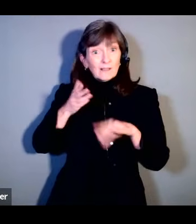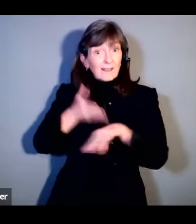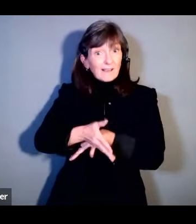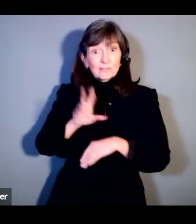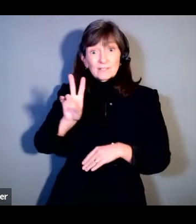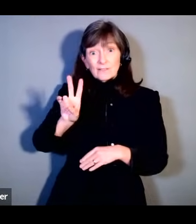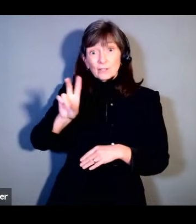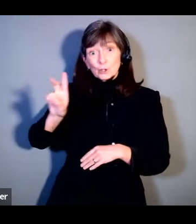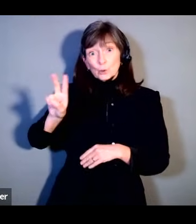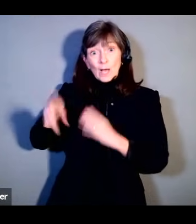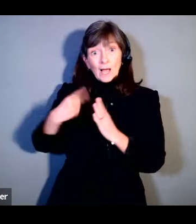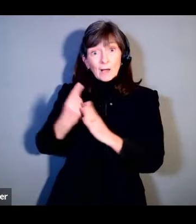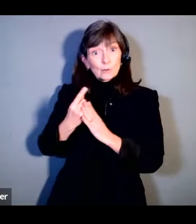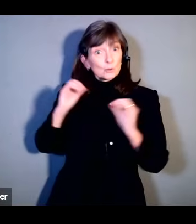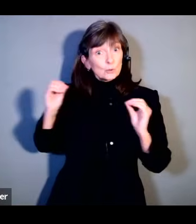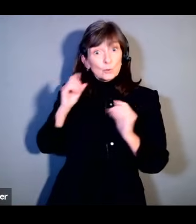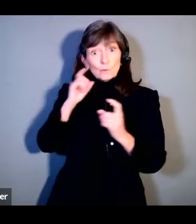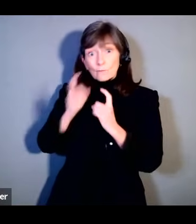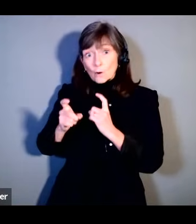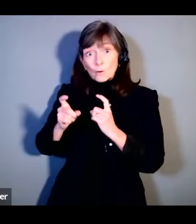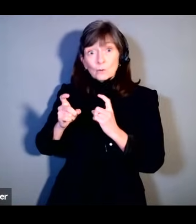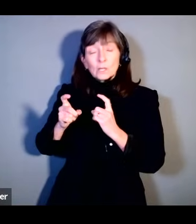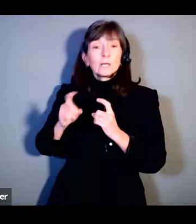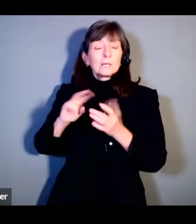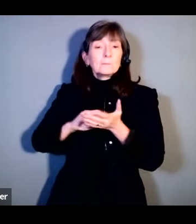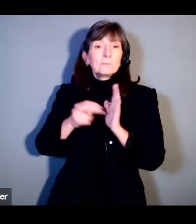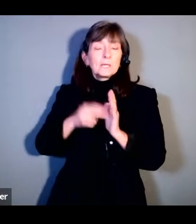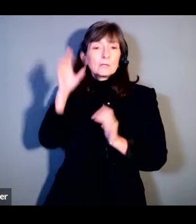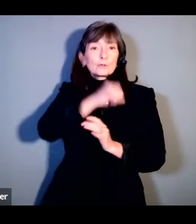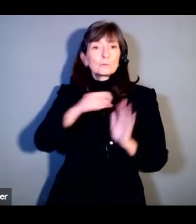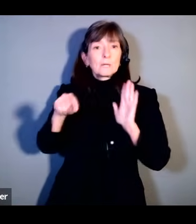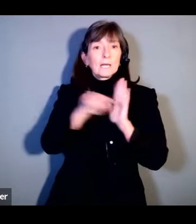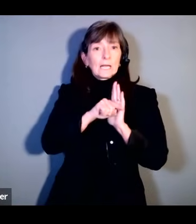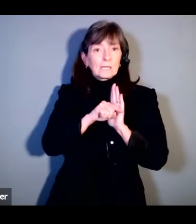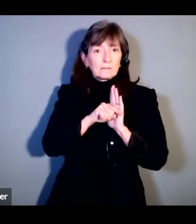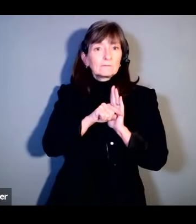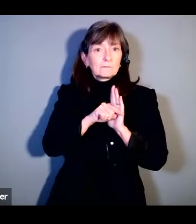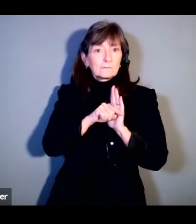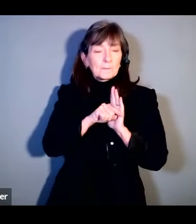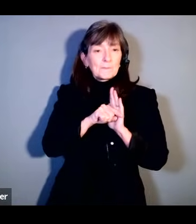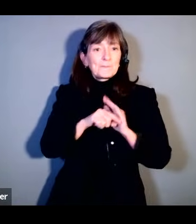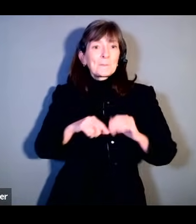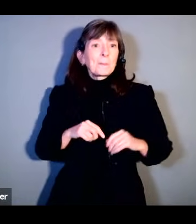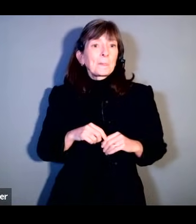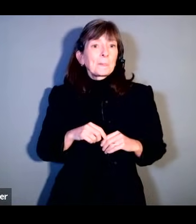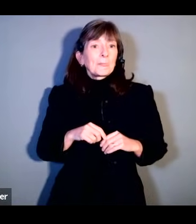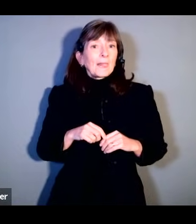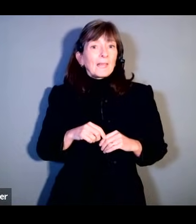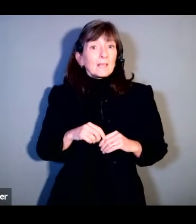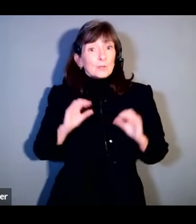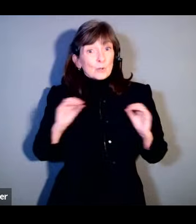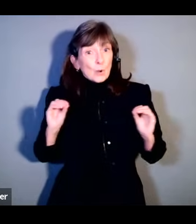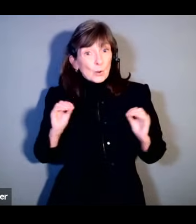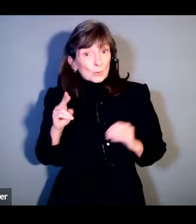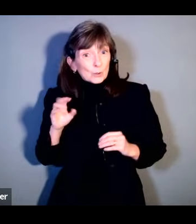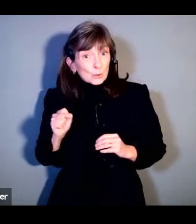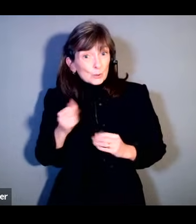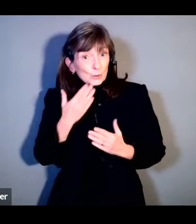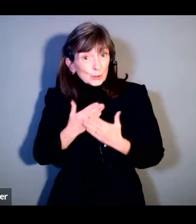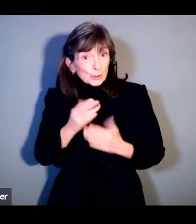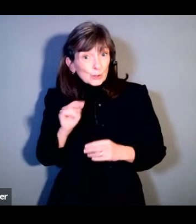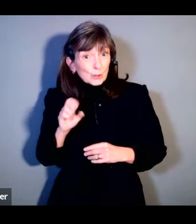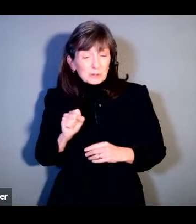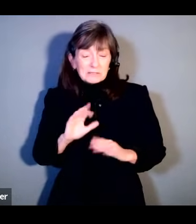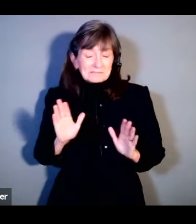72 hours, you can assume your test is negative. While we don't usually say in medicine that no news is good news, for right now,